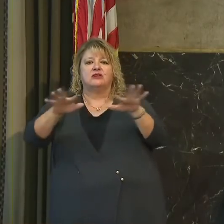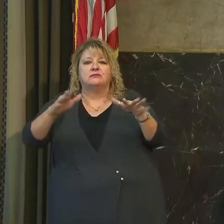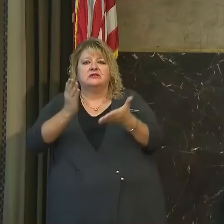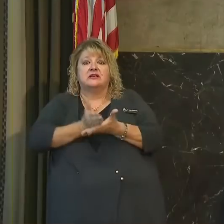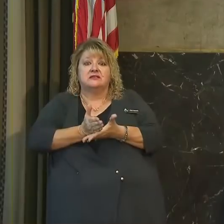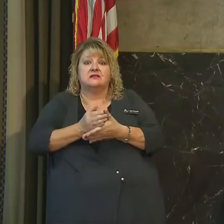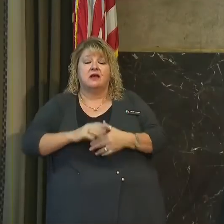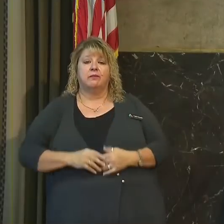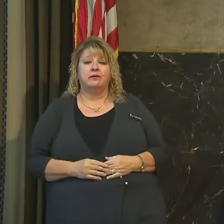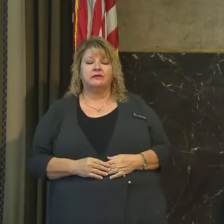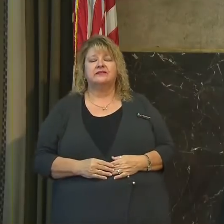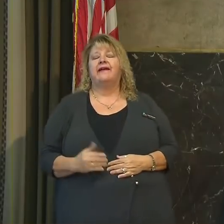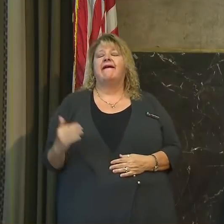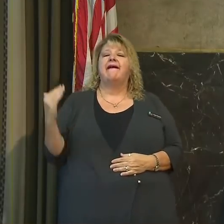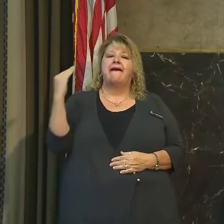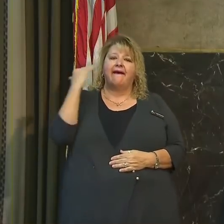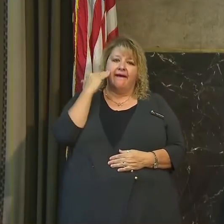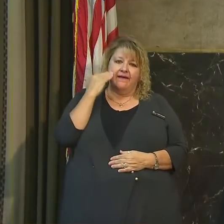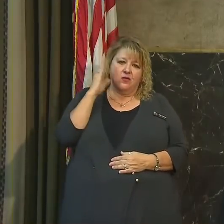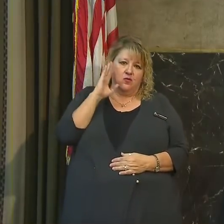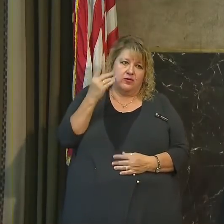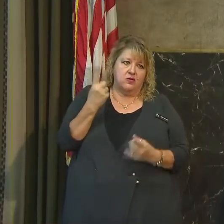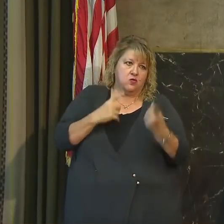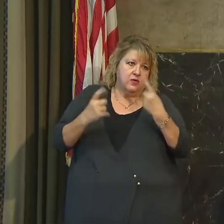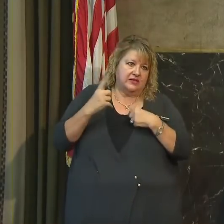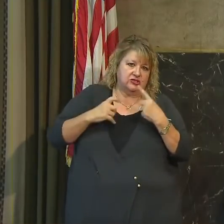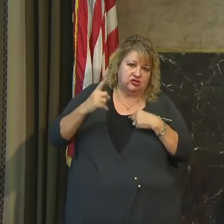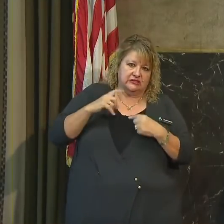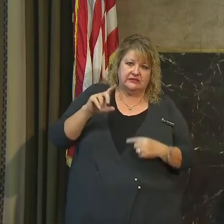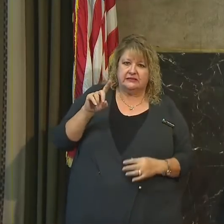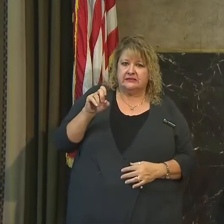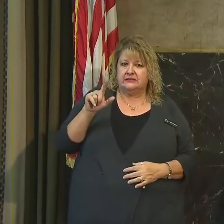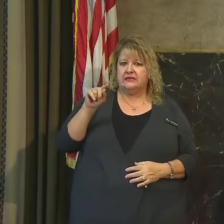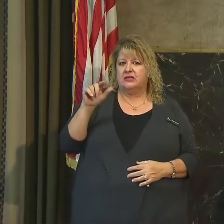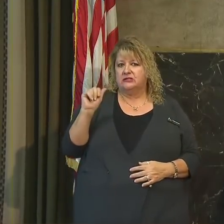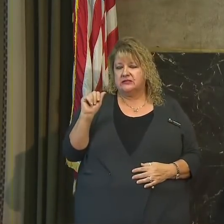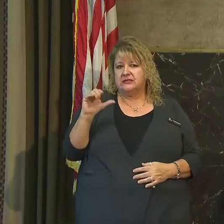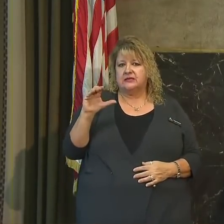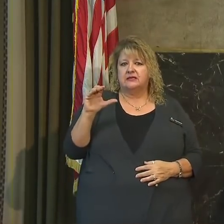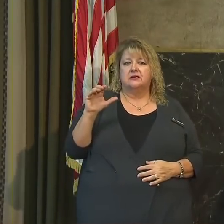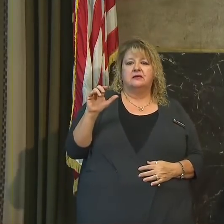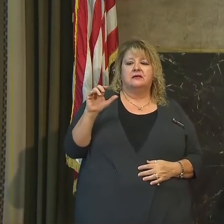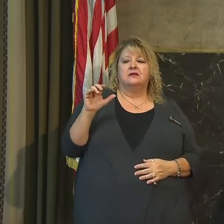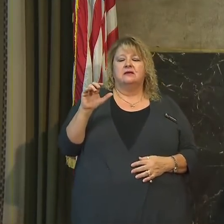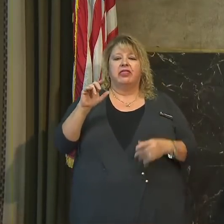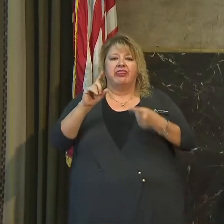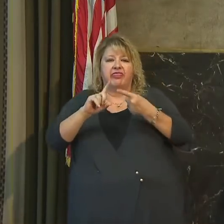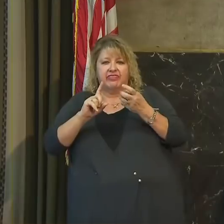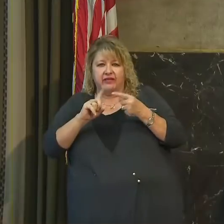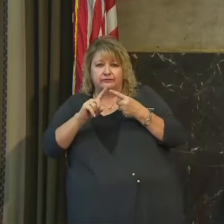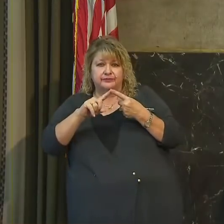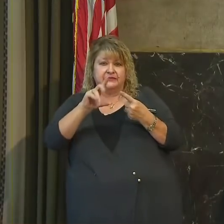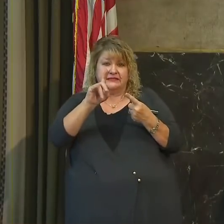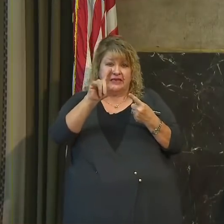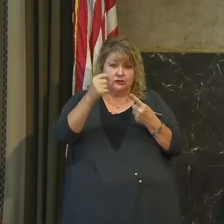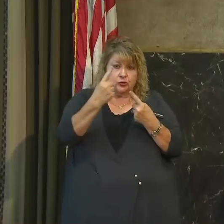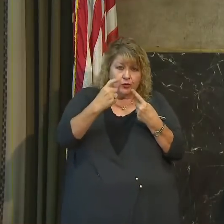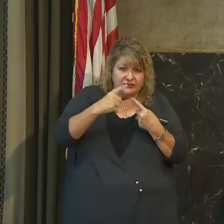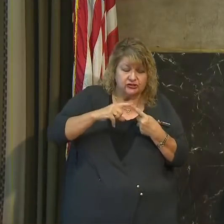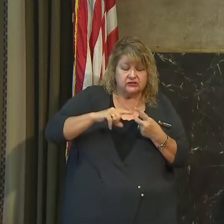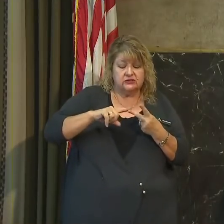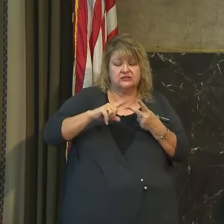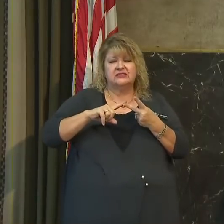And I know you're going to have questions about the Delta variant, breakthrough cases, what makes this surge different from